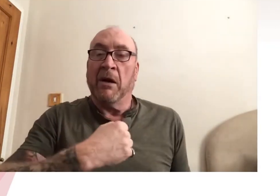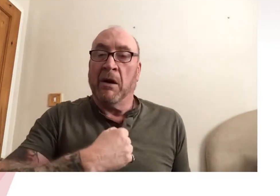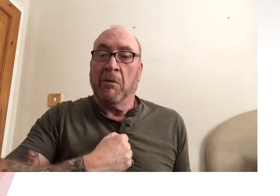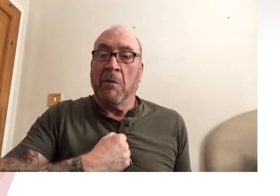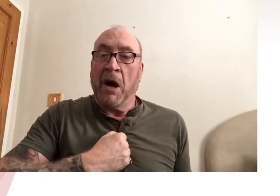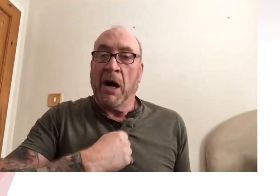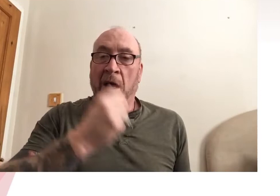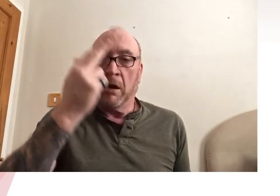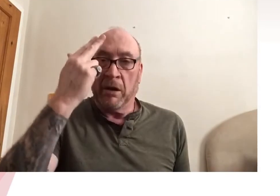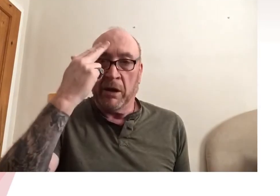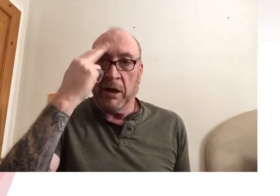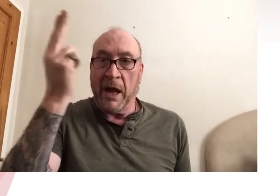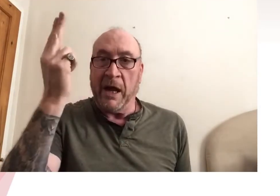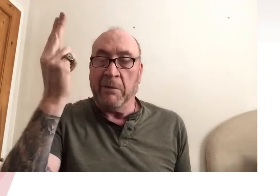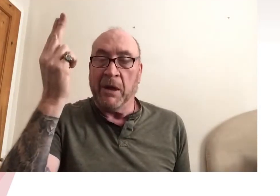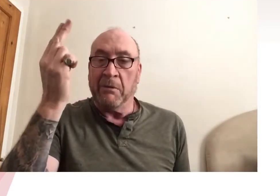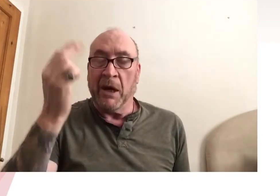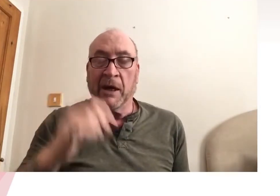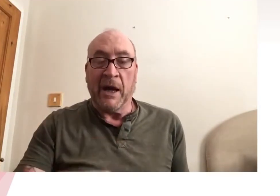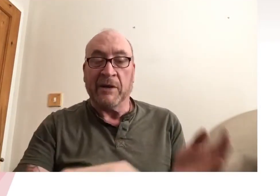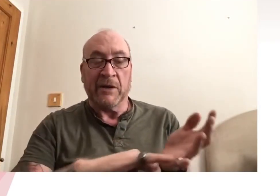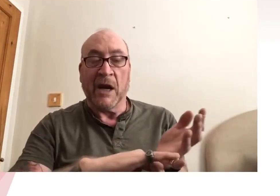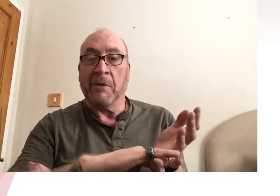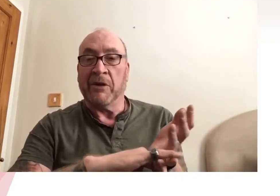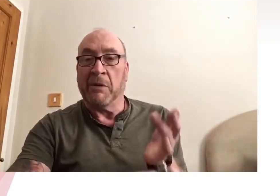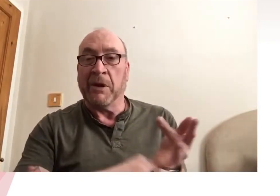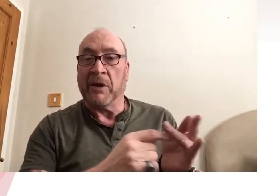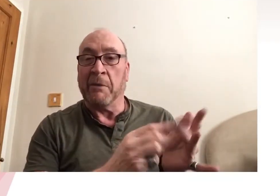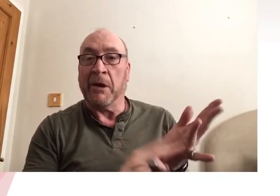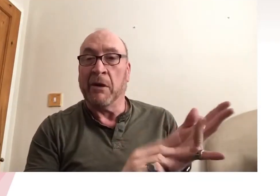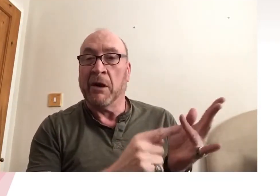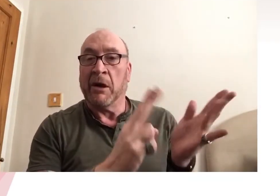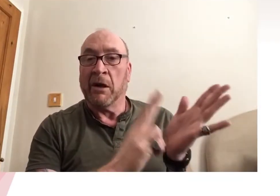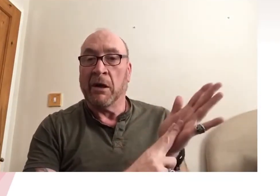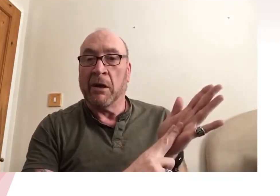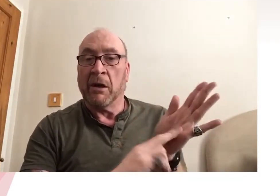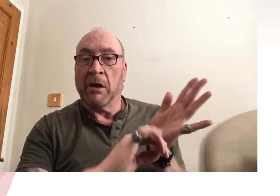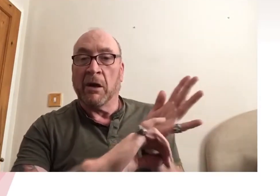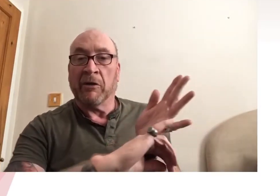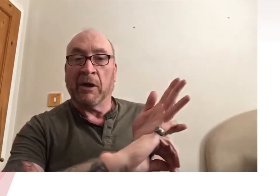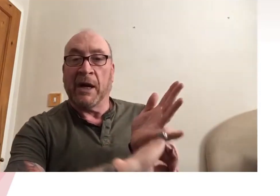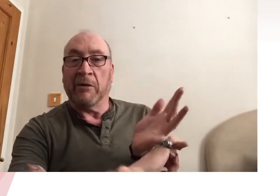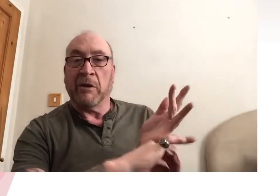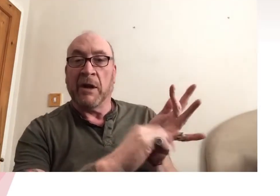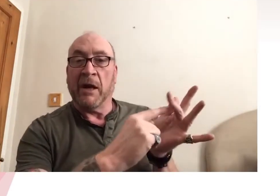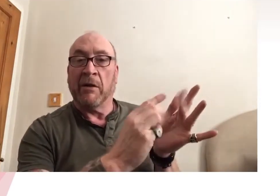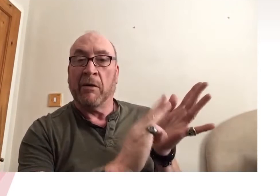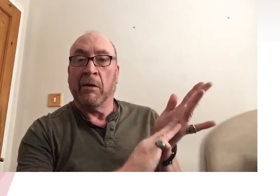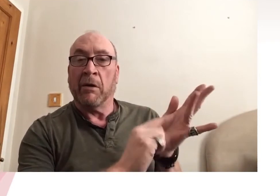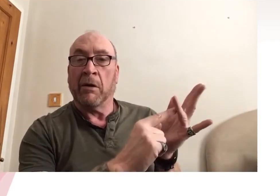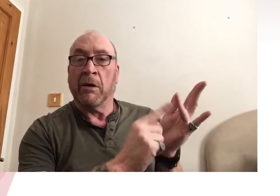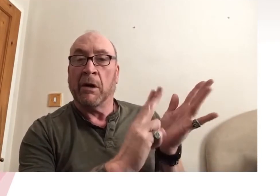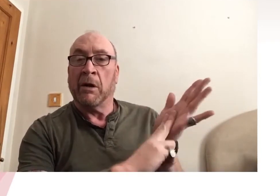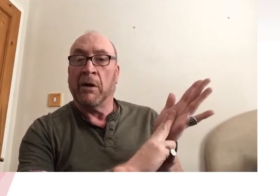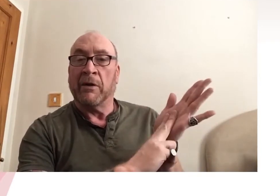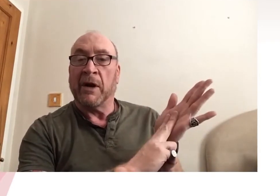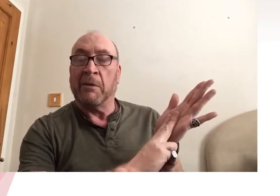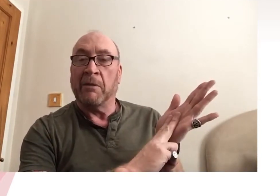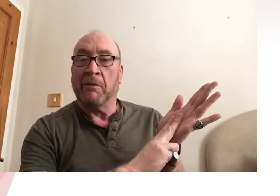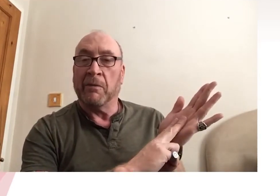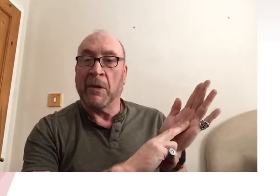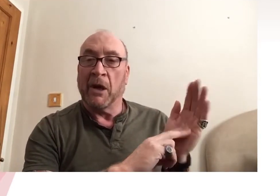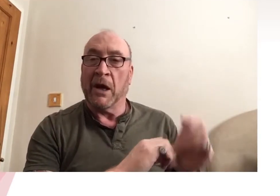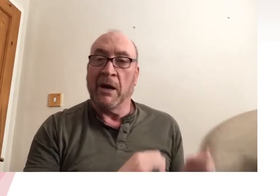be "my name," and in my case it's Simon, so it'll be Simon. So again I'll do that,